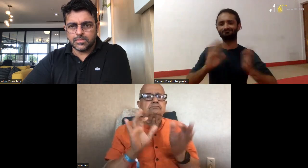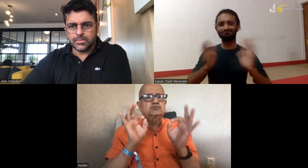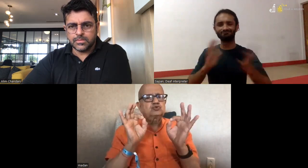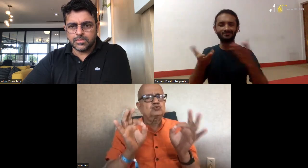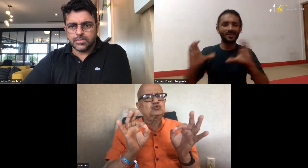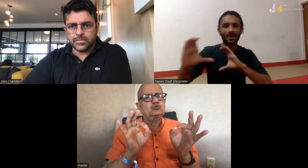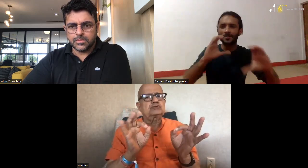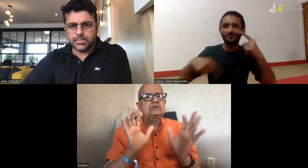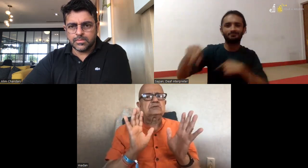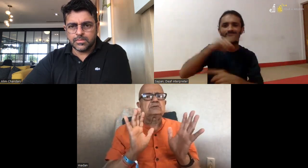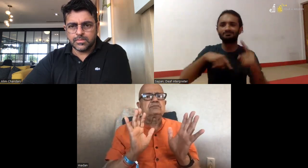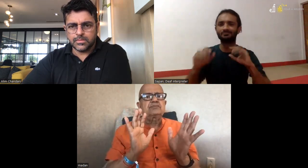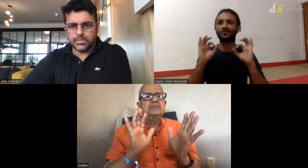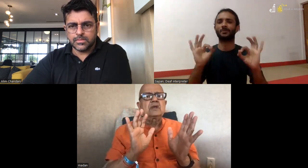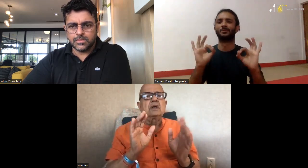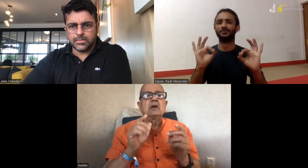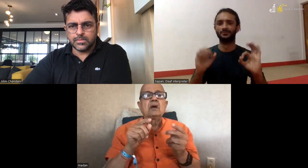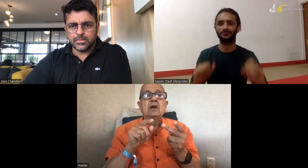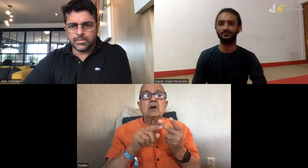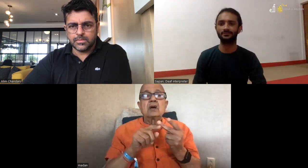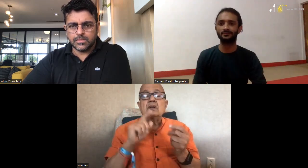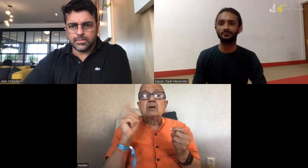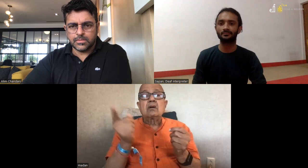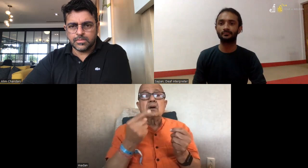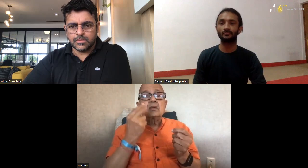and it's